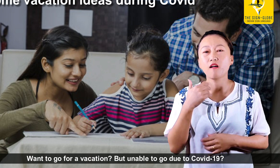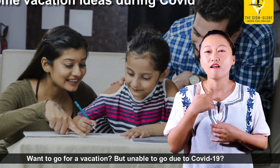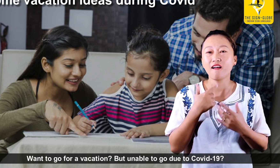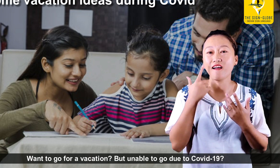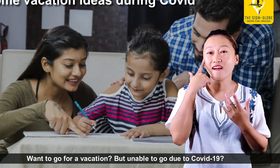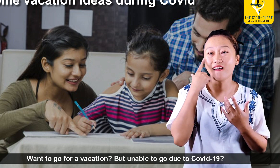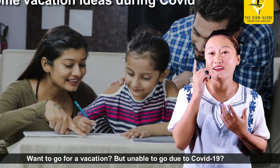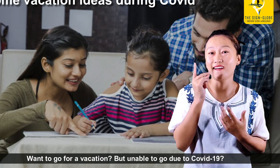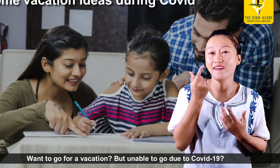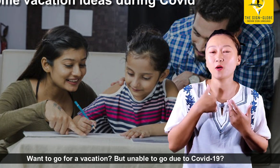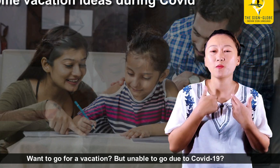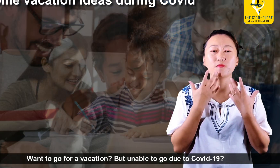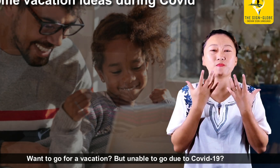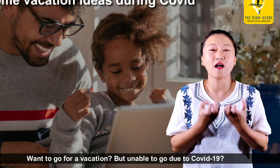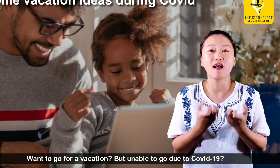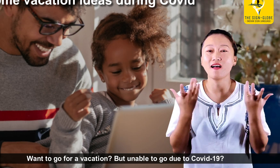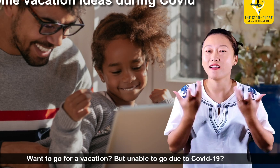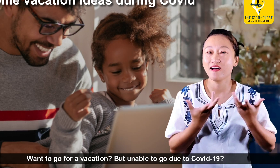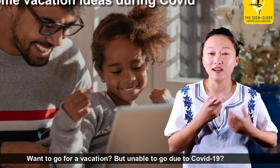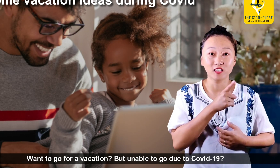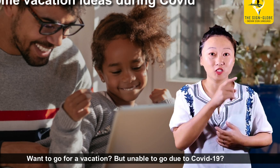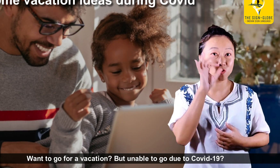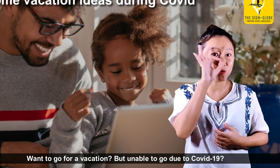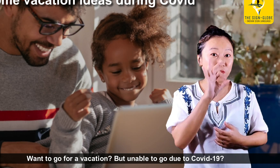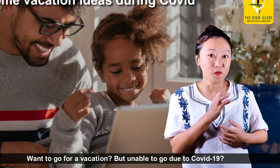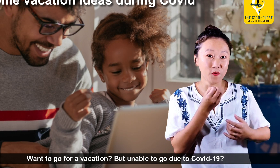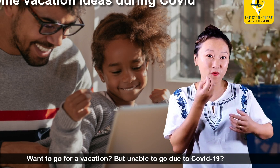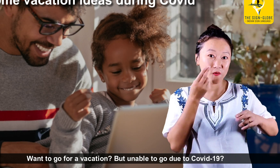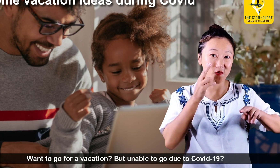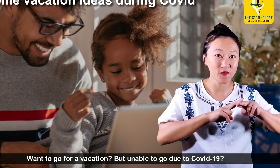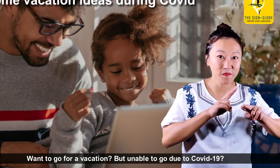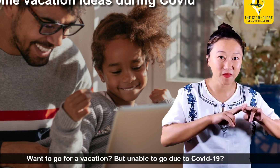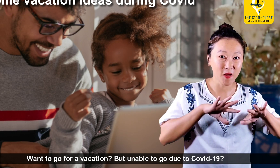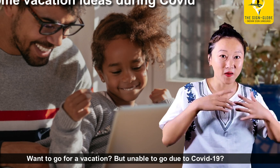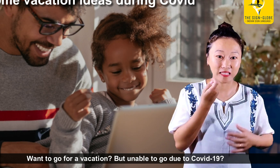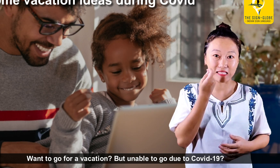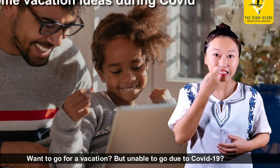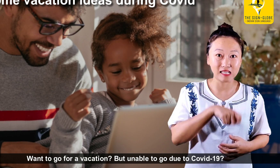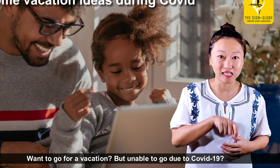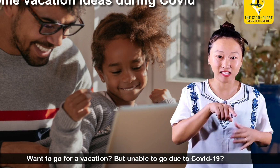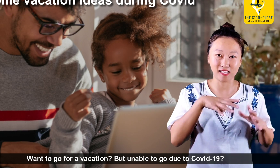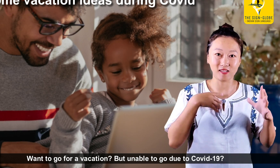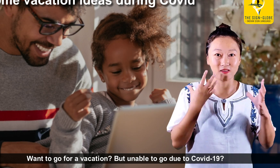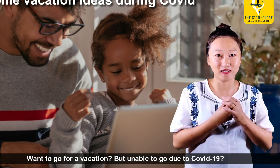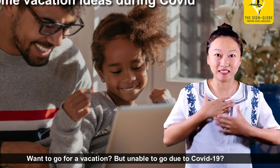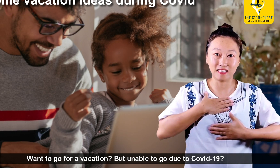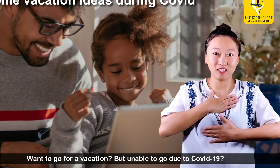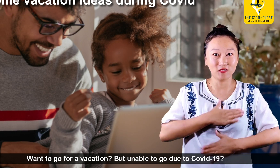Want to go for a vacation, but unable to go due to COVID-19?